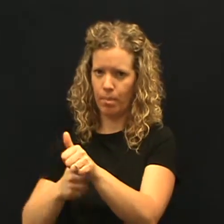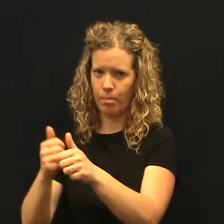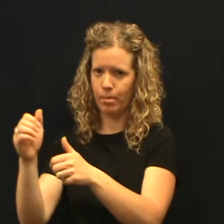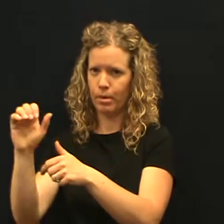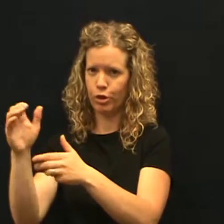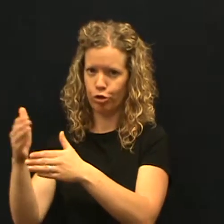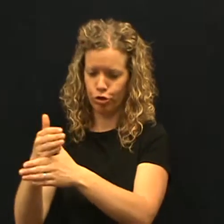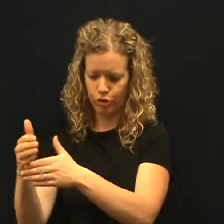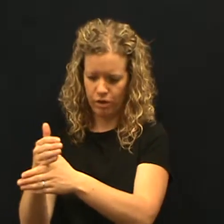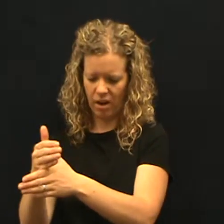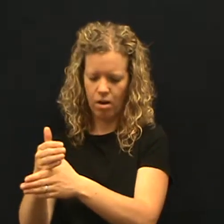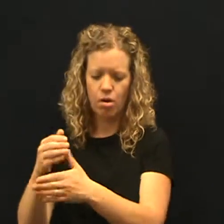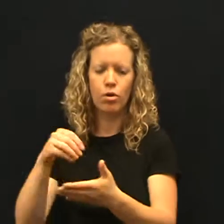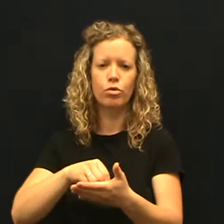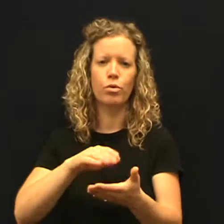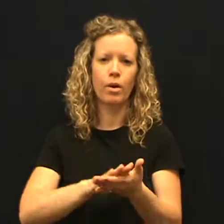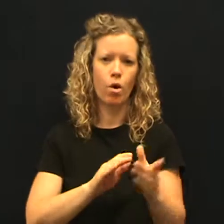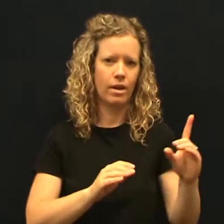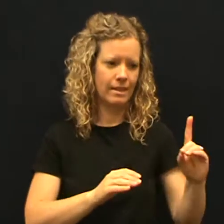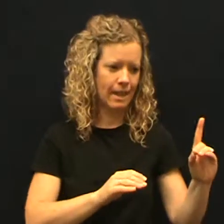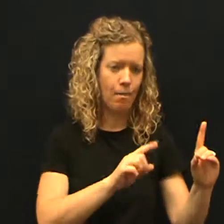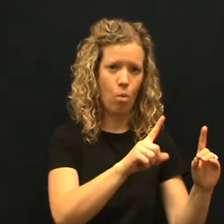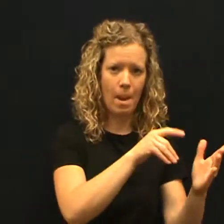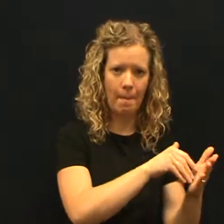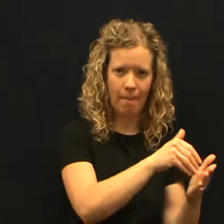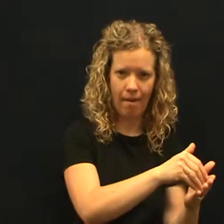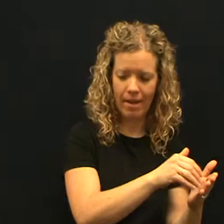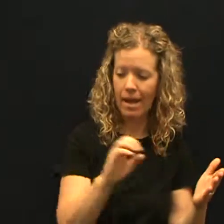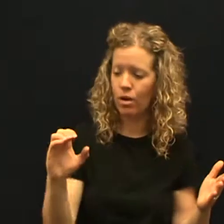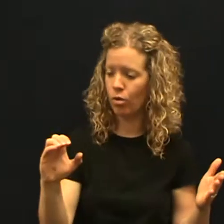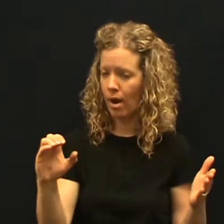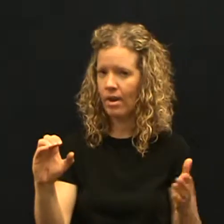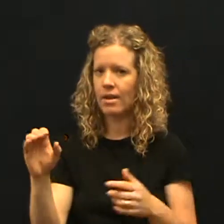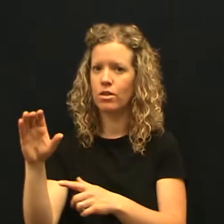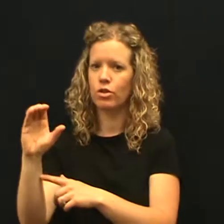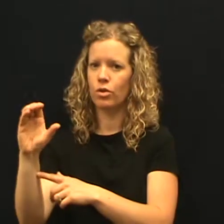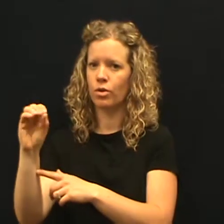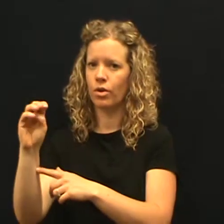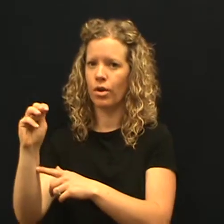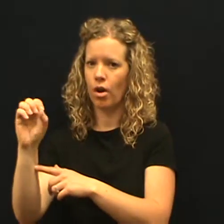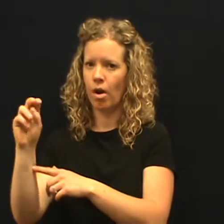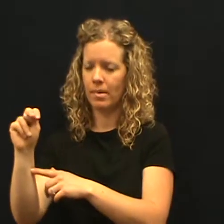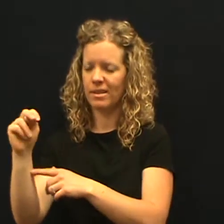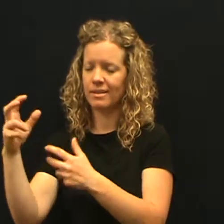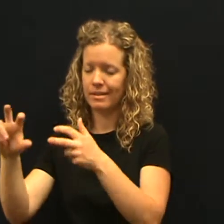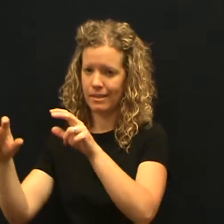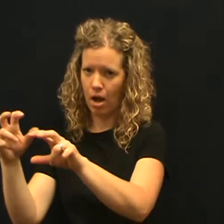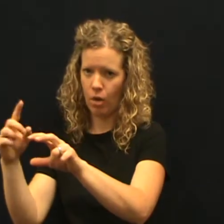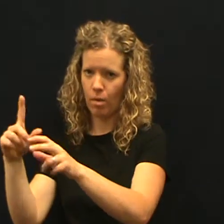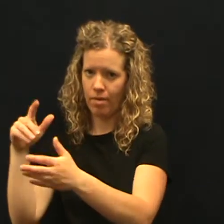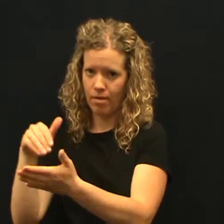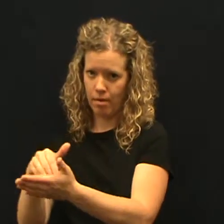$1 million, the credit to common stock for $1,000, and a credit to additional paid-in capital for